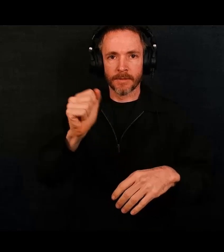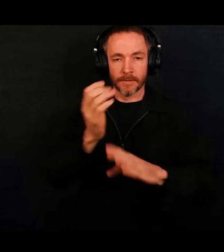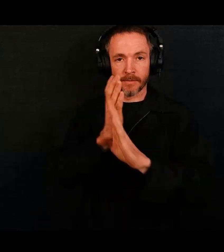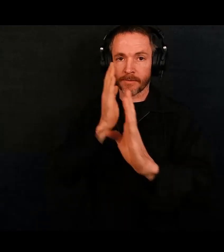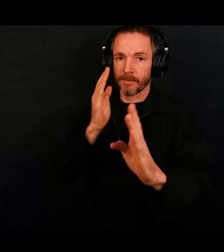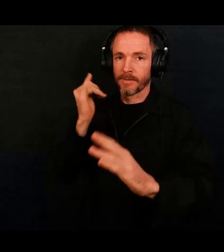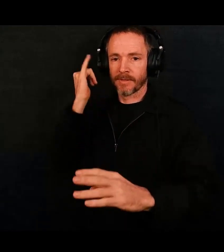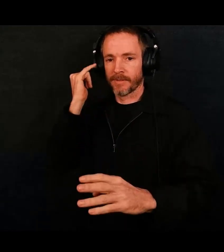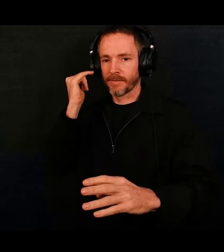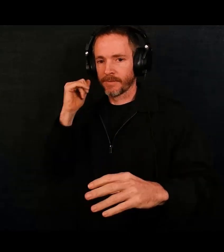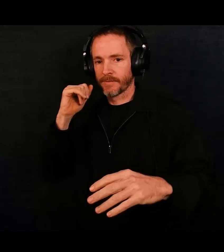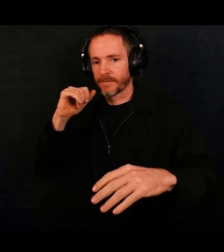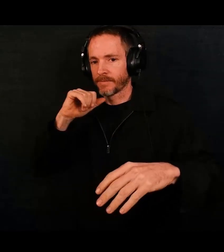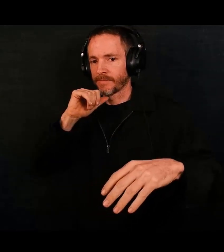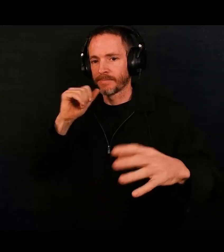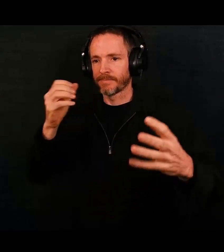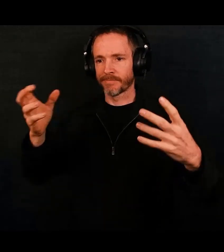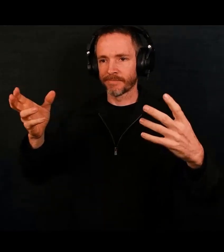door